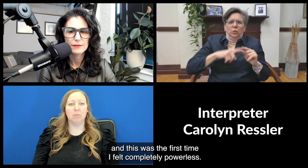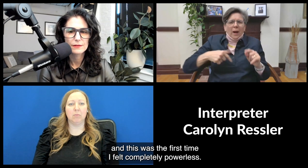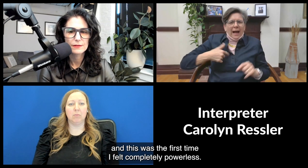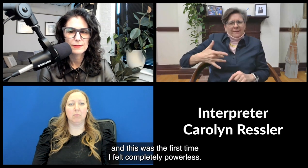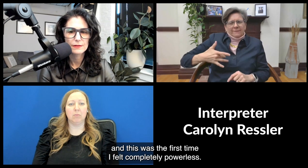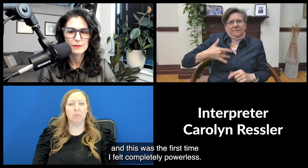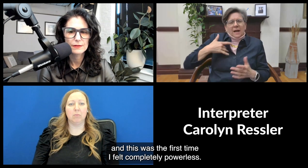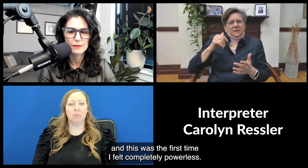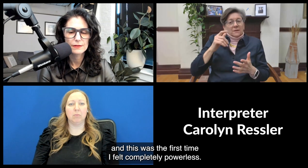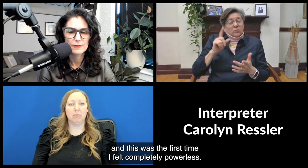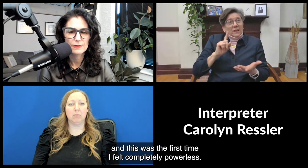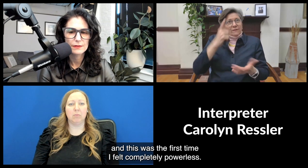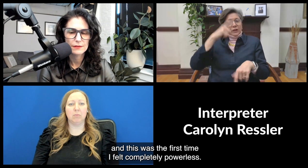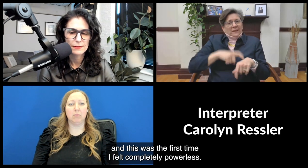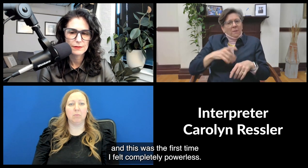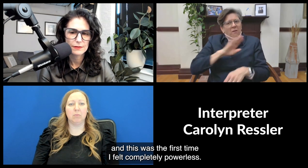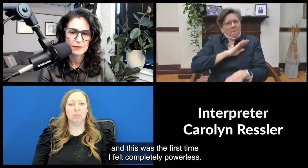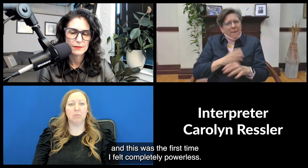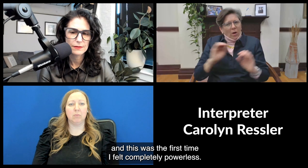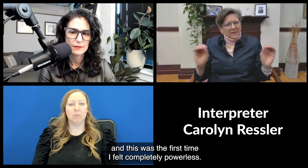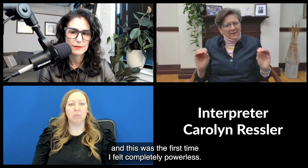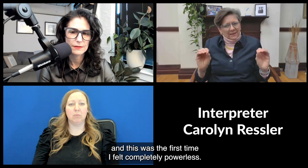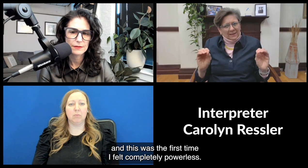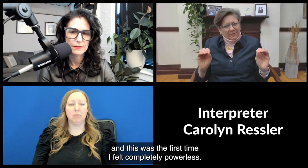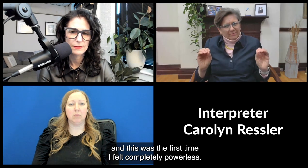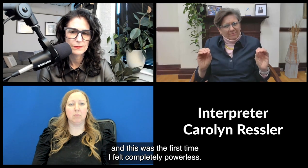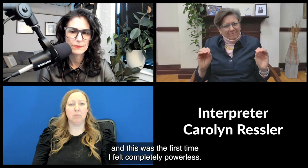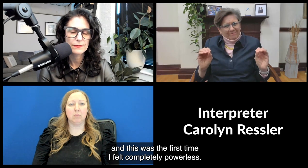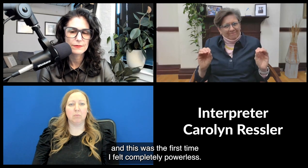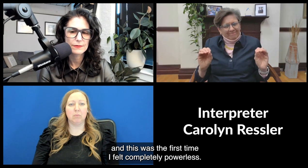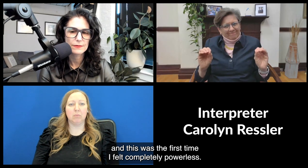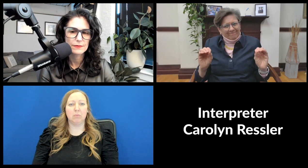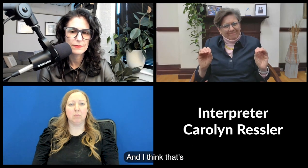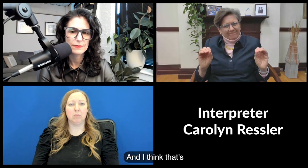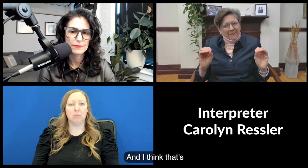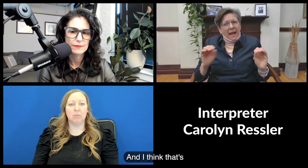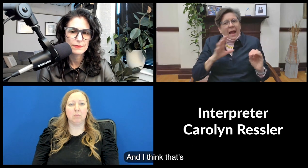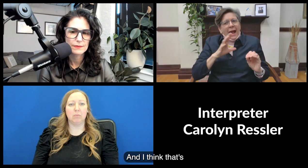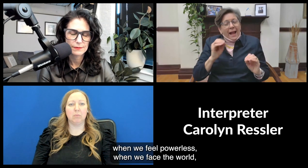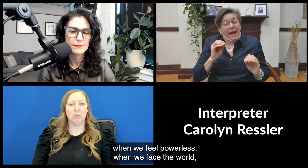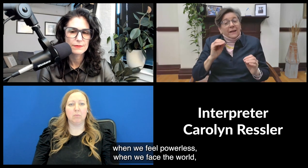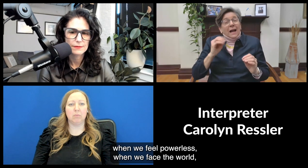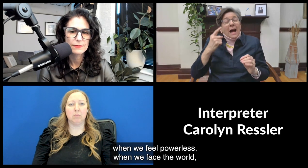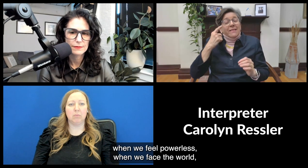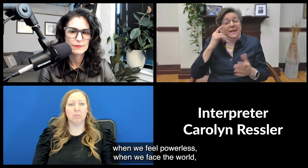And I saw the experience that she went through. And this was the first time I felt completely powerless.